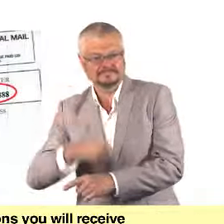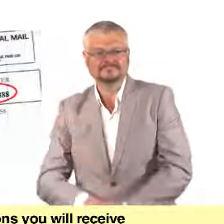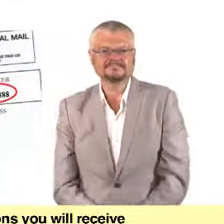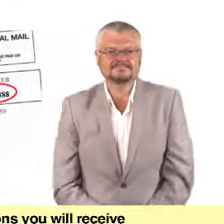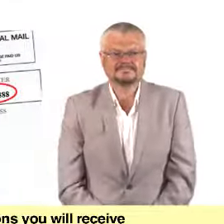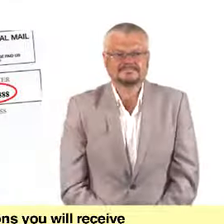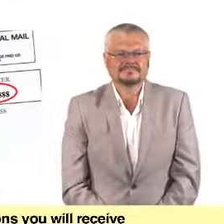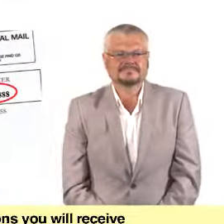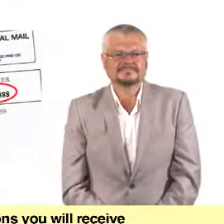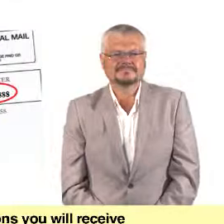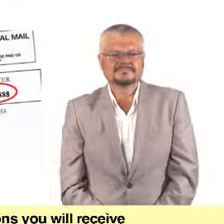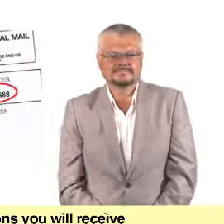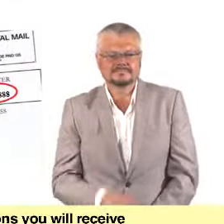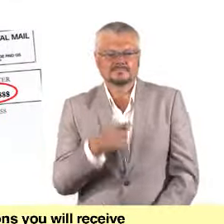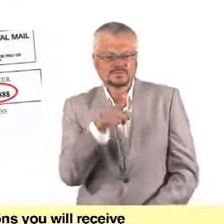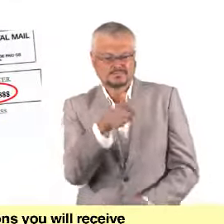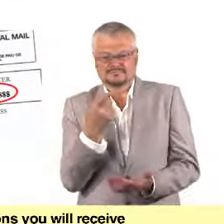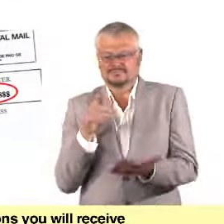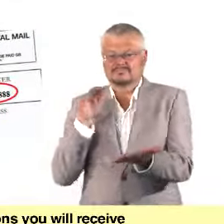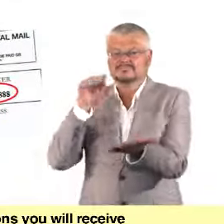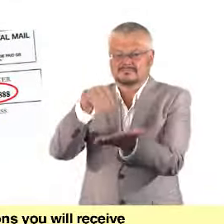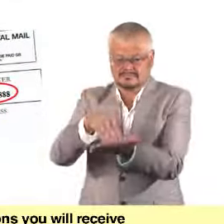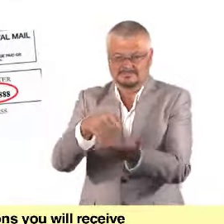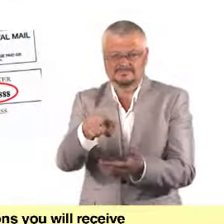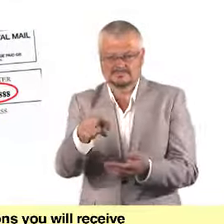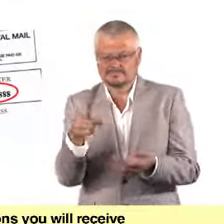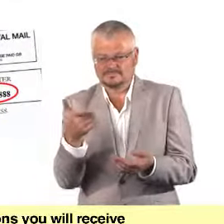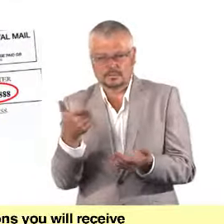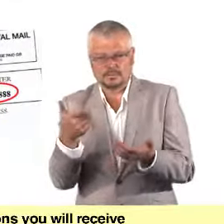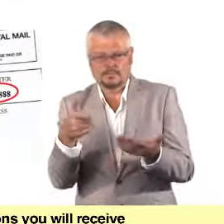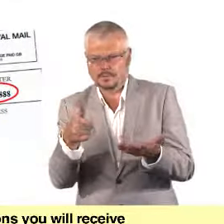For most elections, you will receive a polling card telling you where this is.